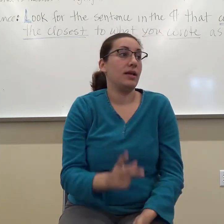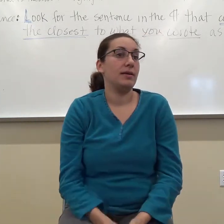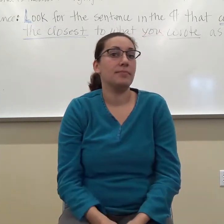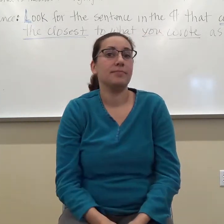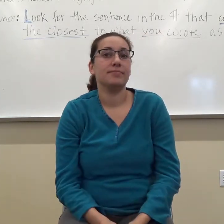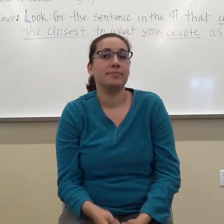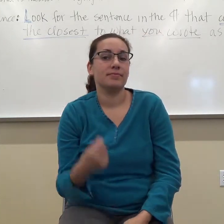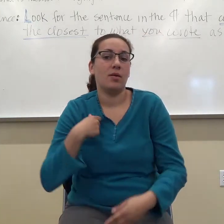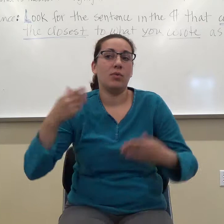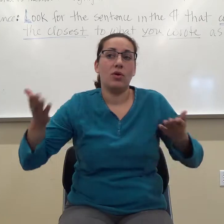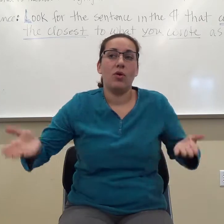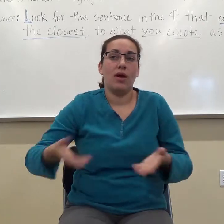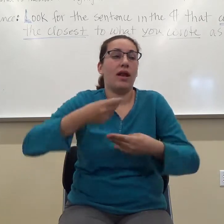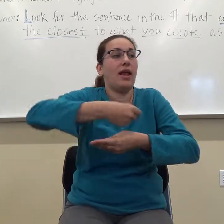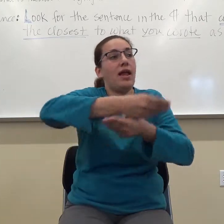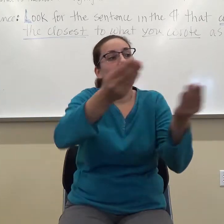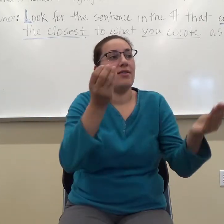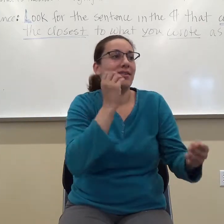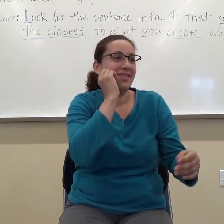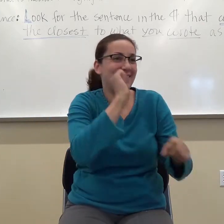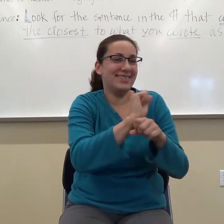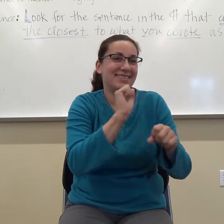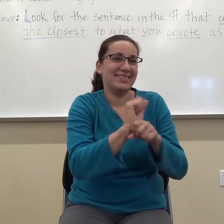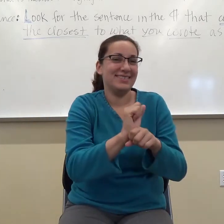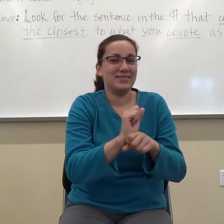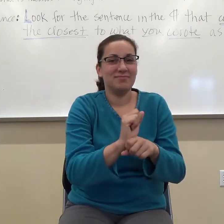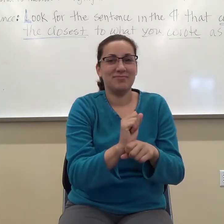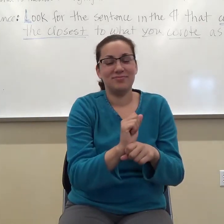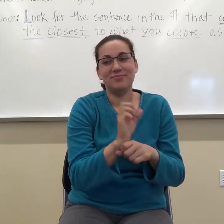hand out this homework like I usually do. And